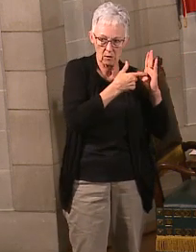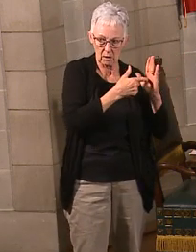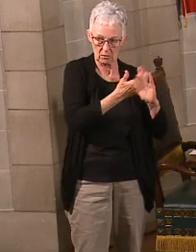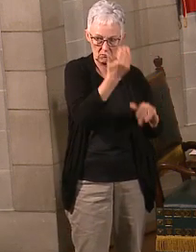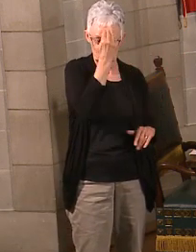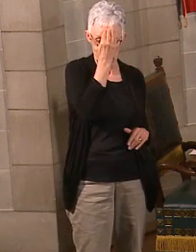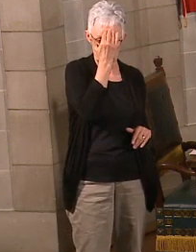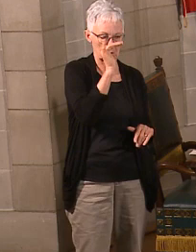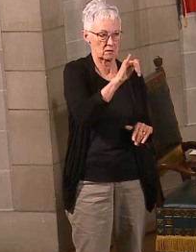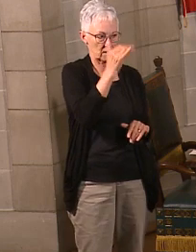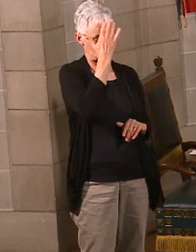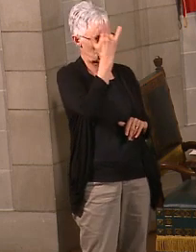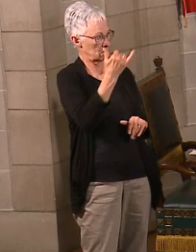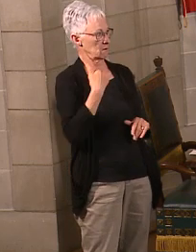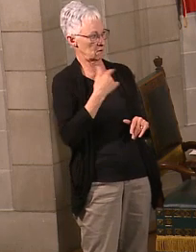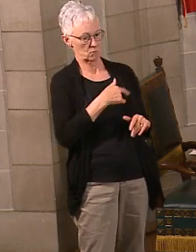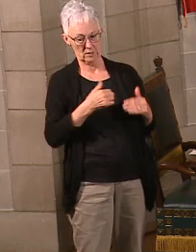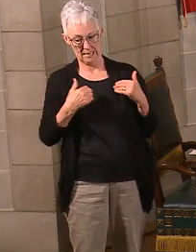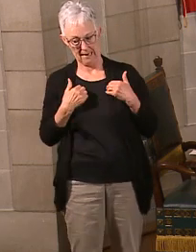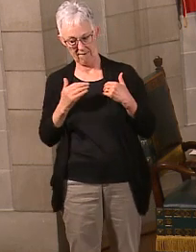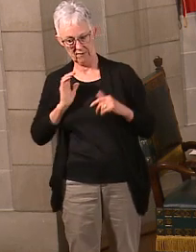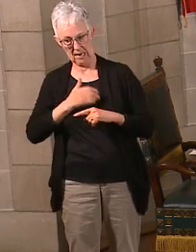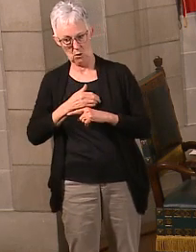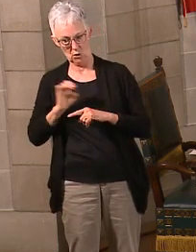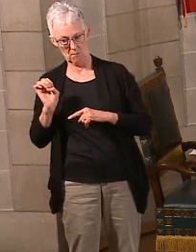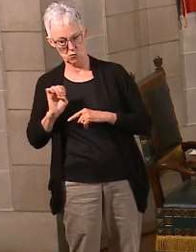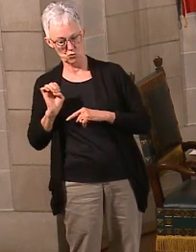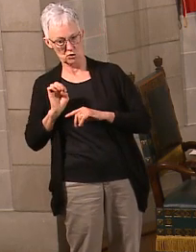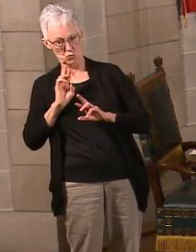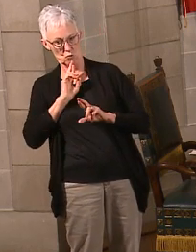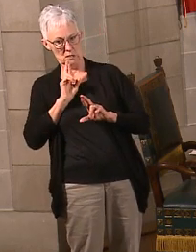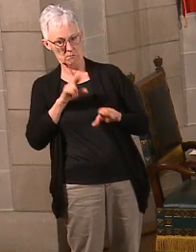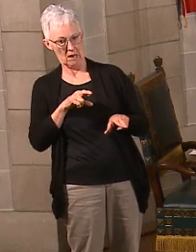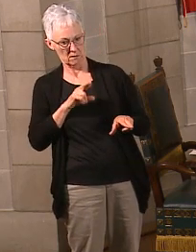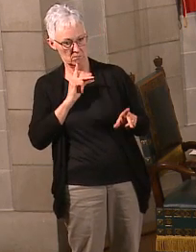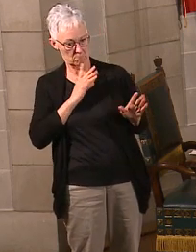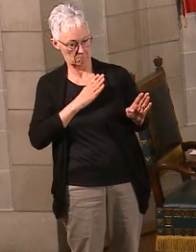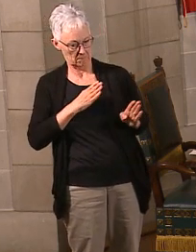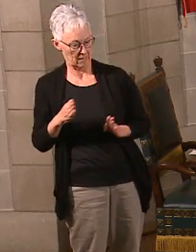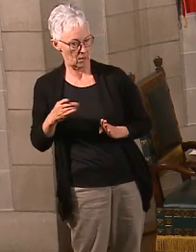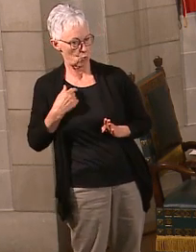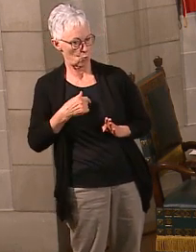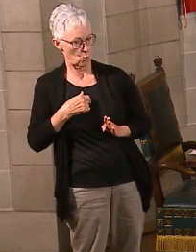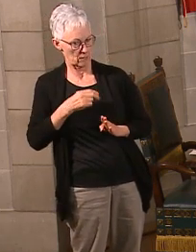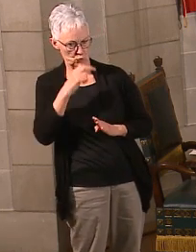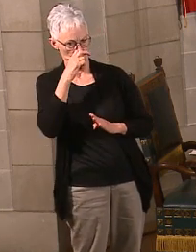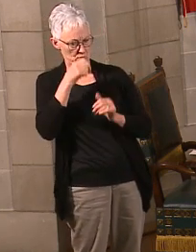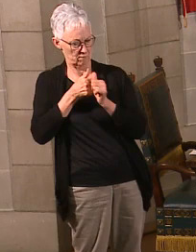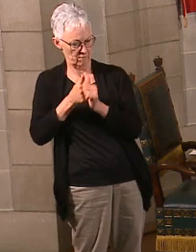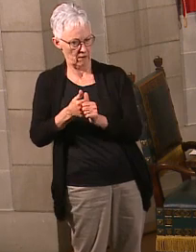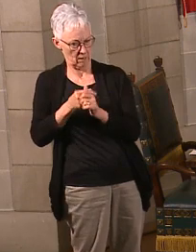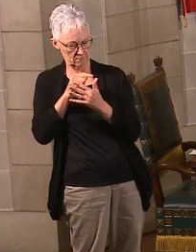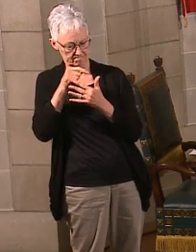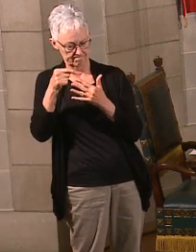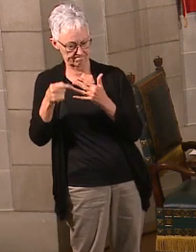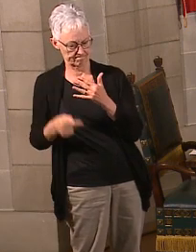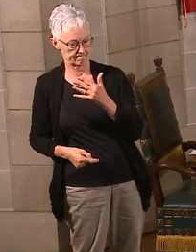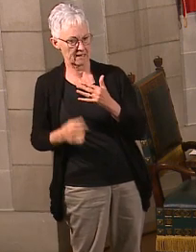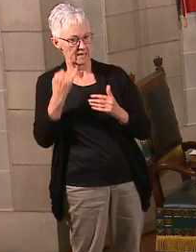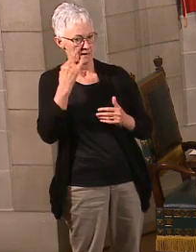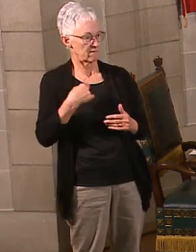part of why we manage our emergency response plans so closely. Because if we don't control it in terms of the message,